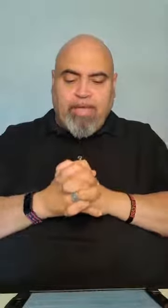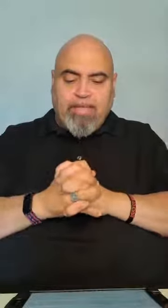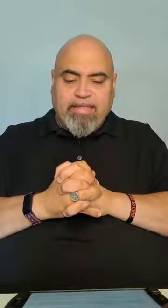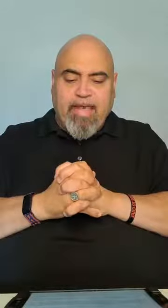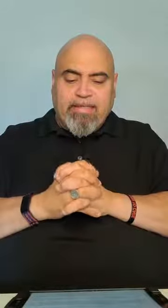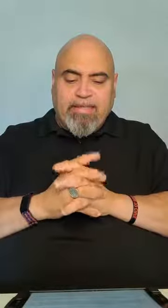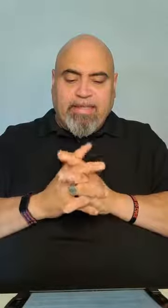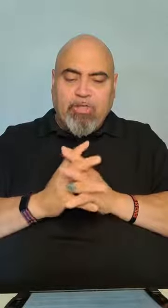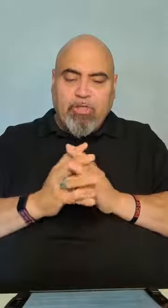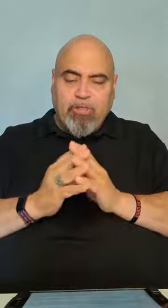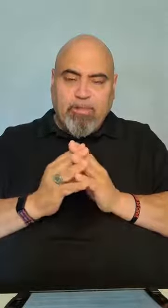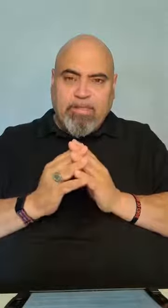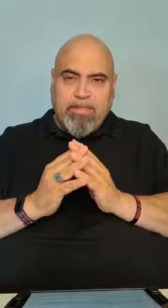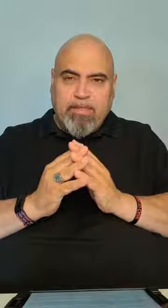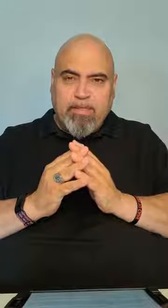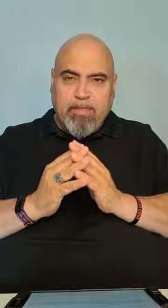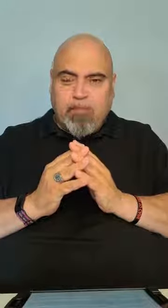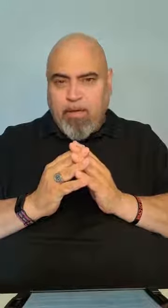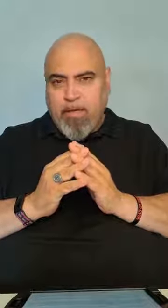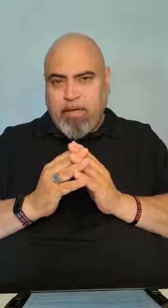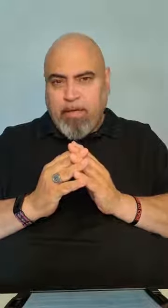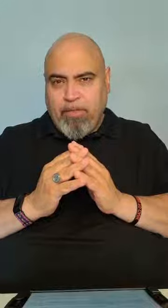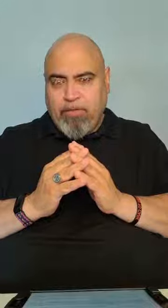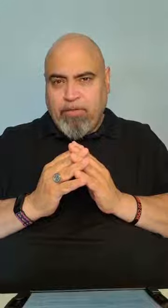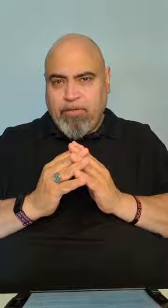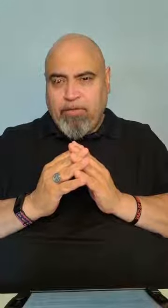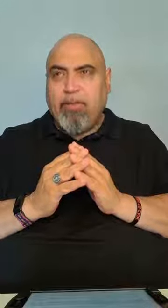against casting judgments upon others.